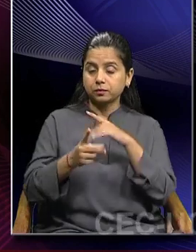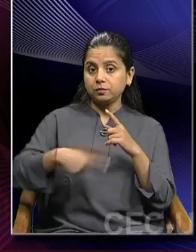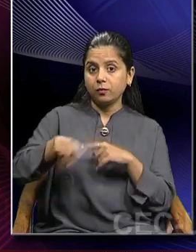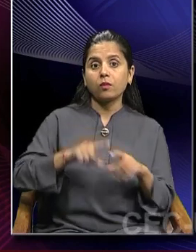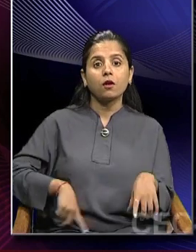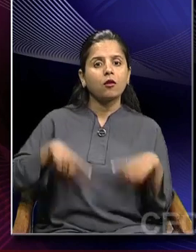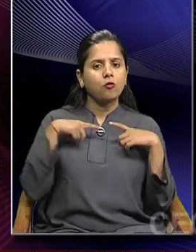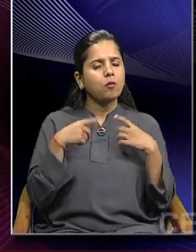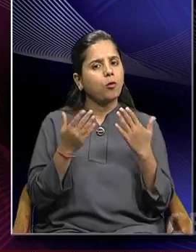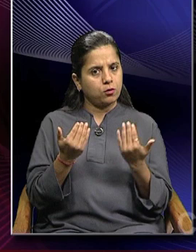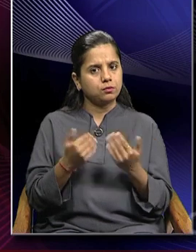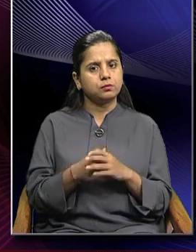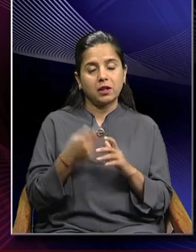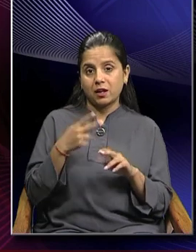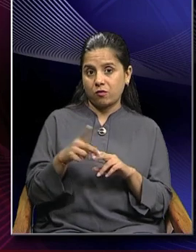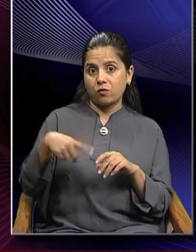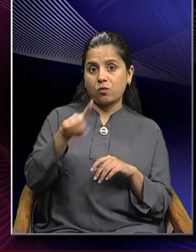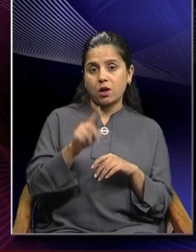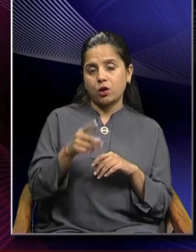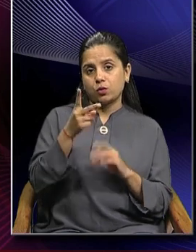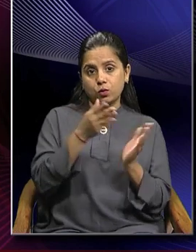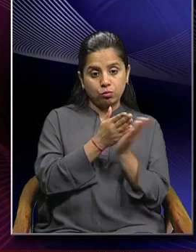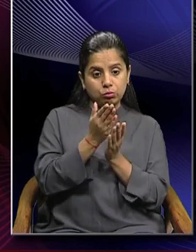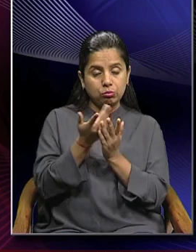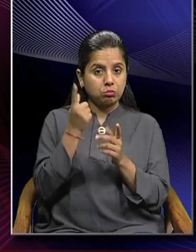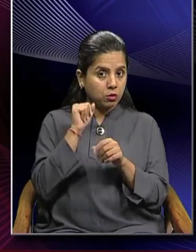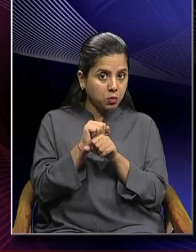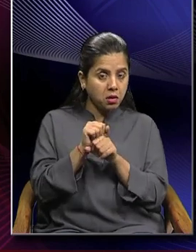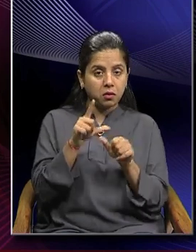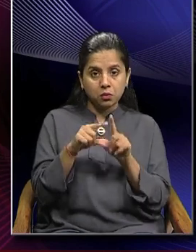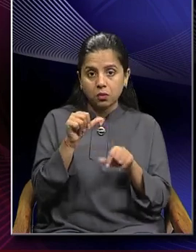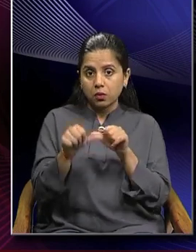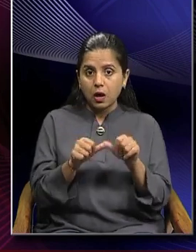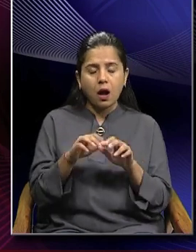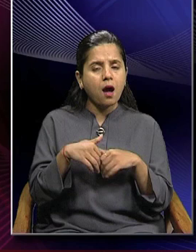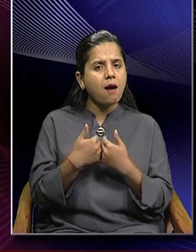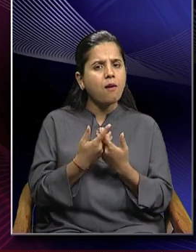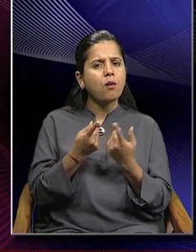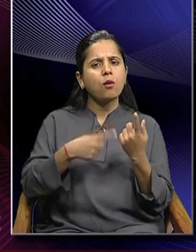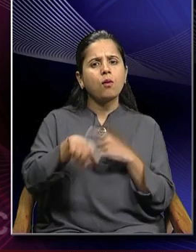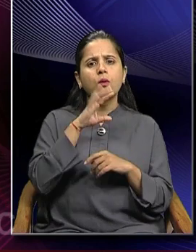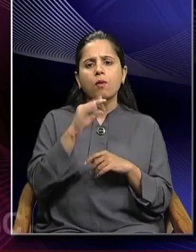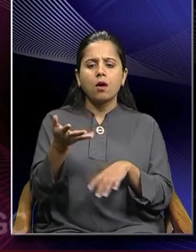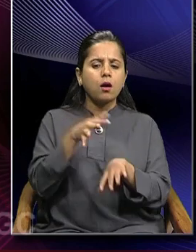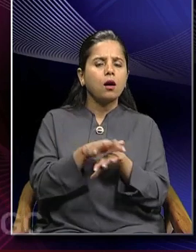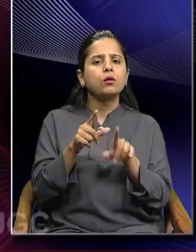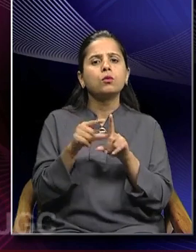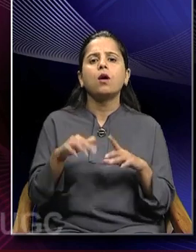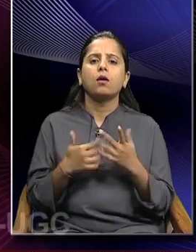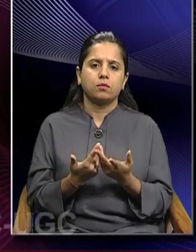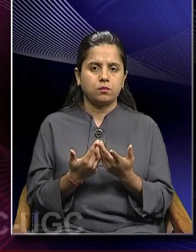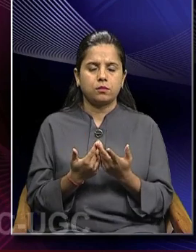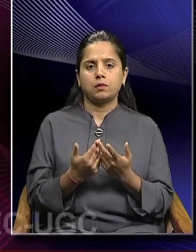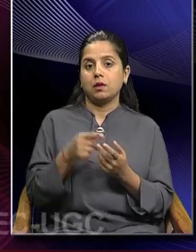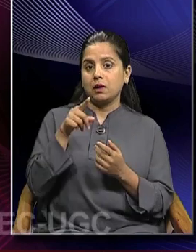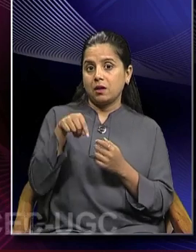living. Now if we have to operationalize this GRS vision, how to actually implement it? In